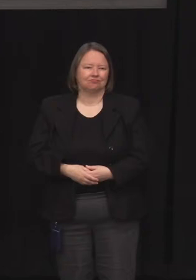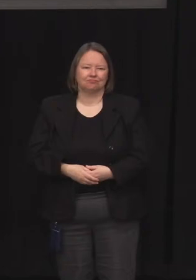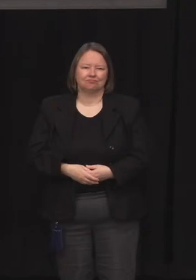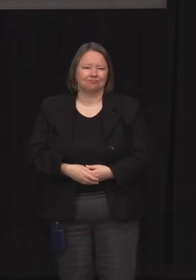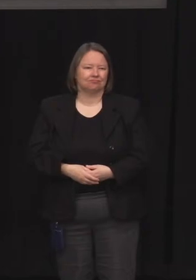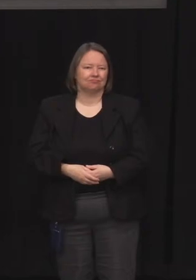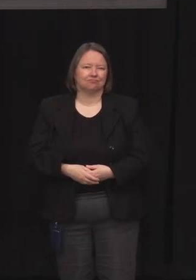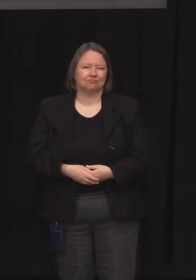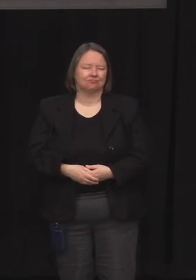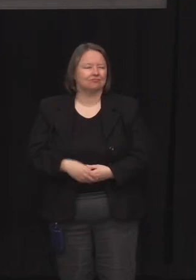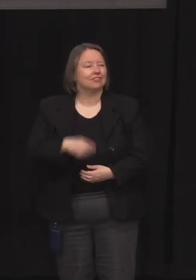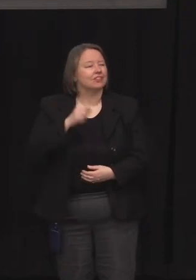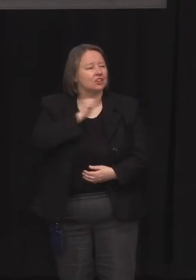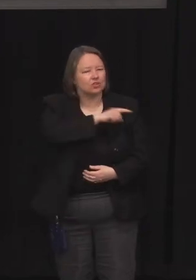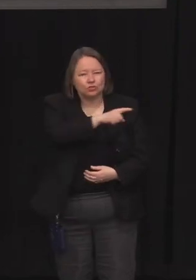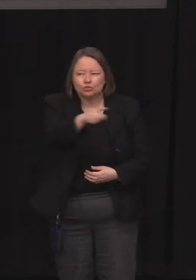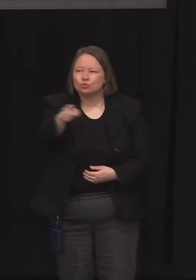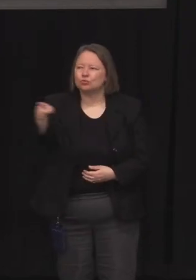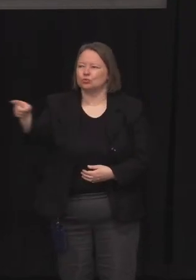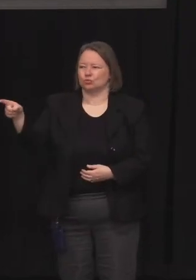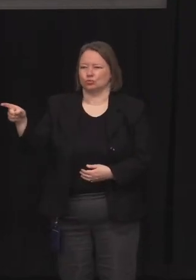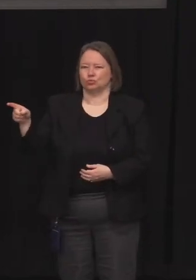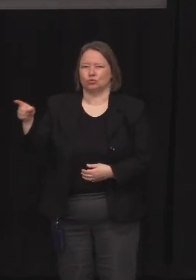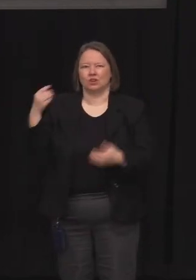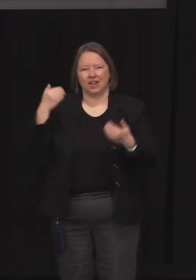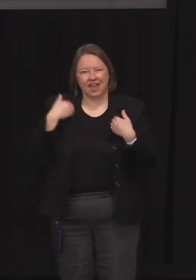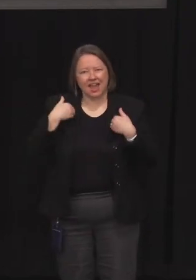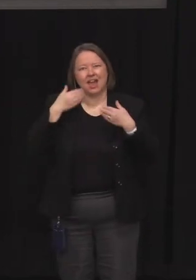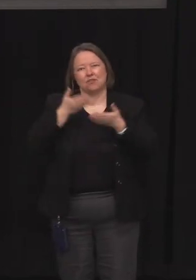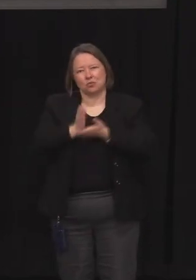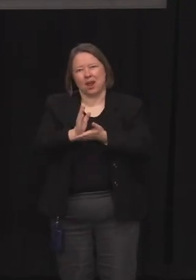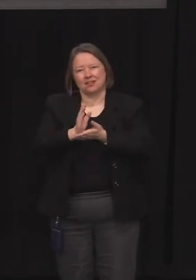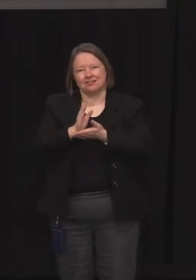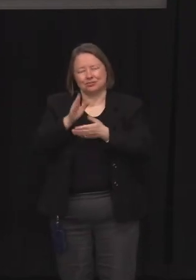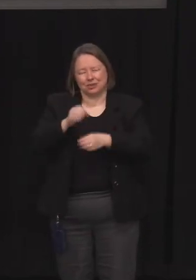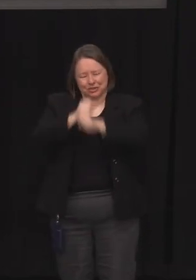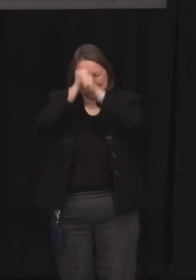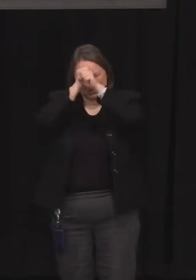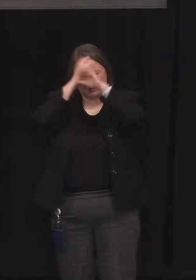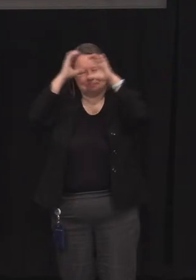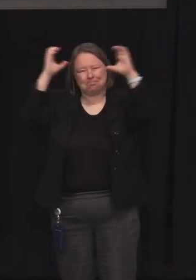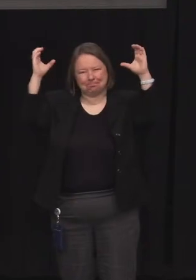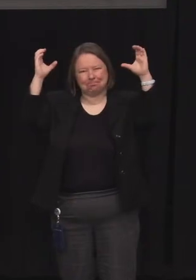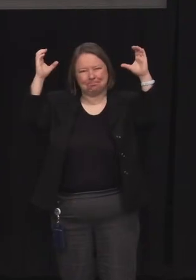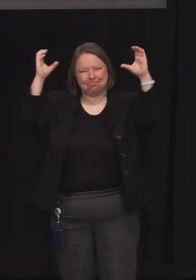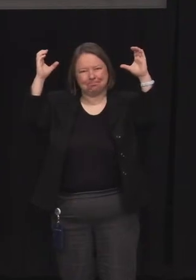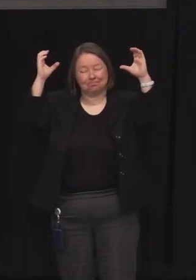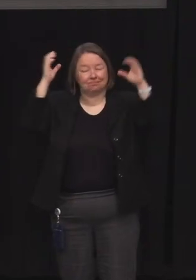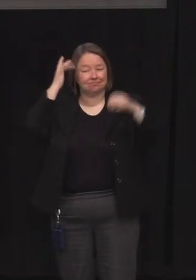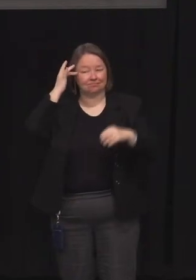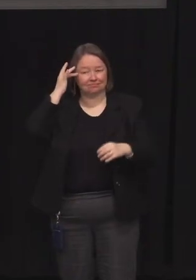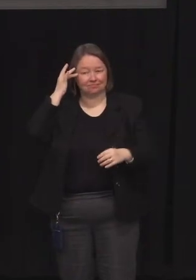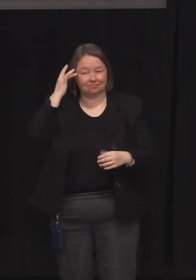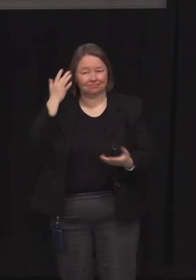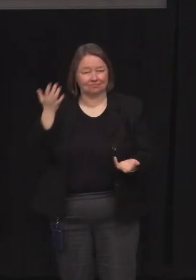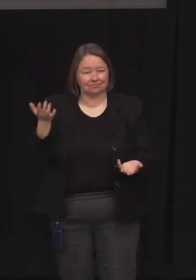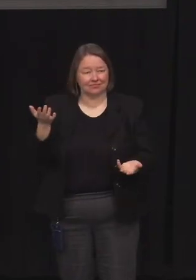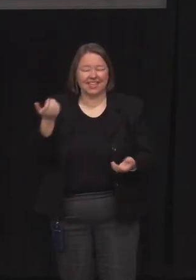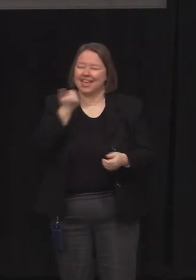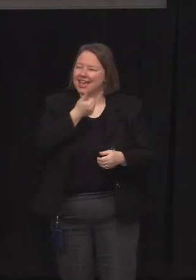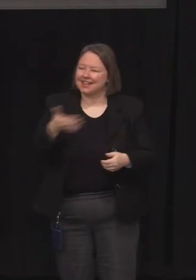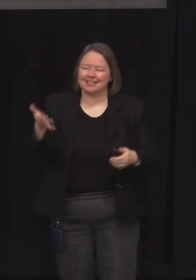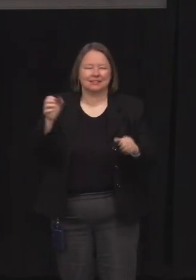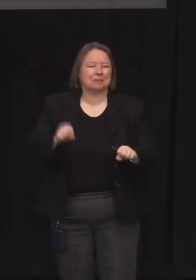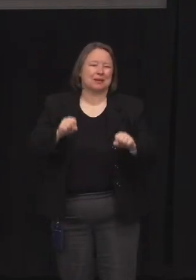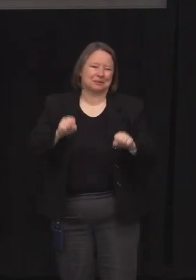you, every one of you, have a right to dream. Because anything is